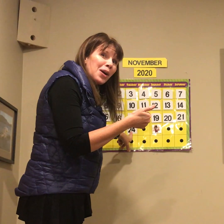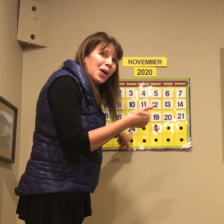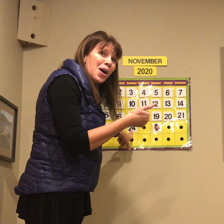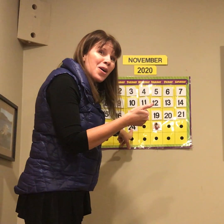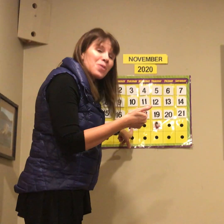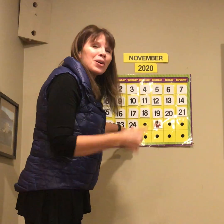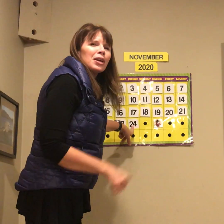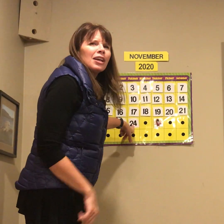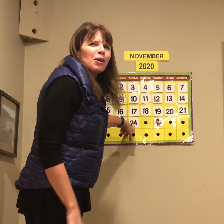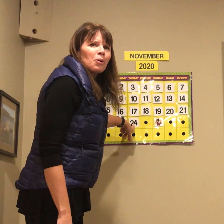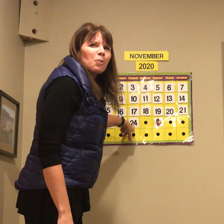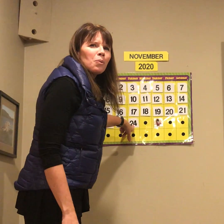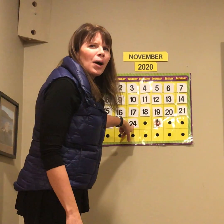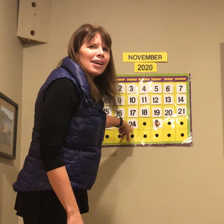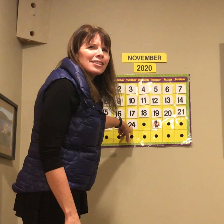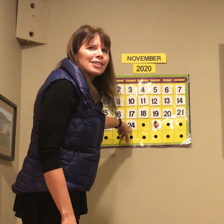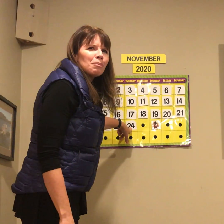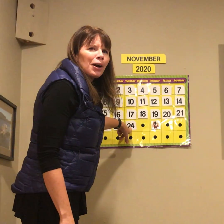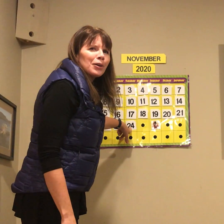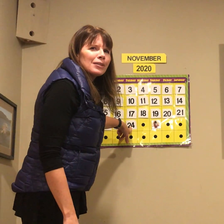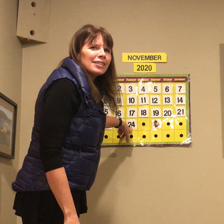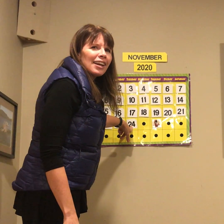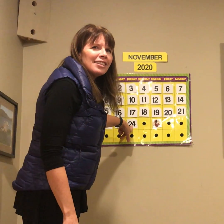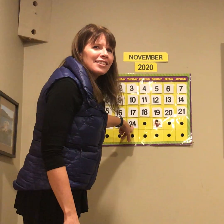tomorrow. What is tomorrow's date?